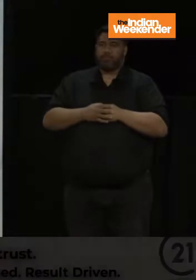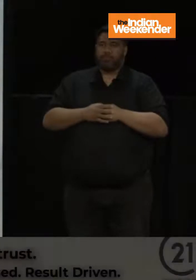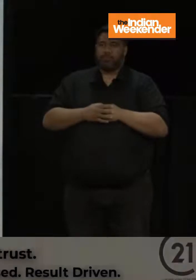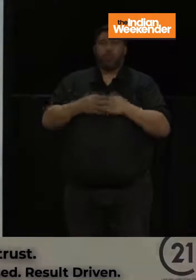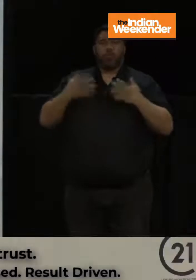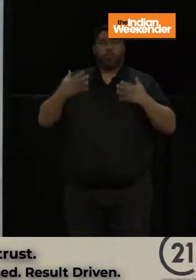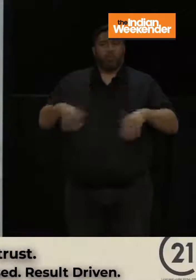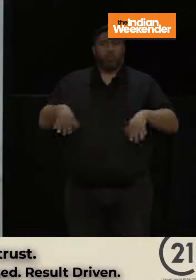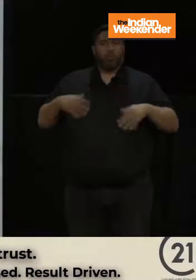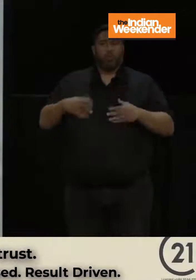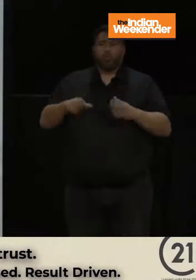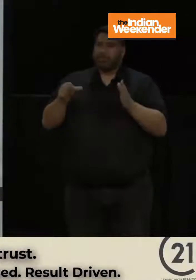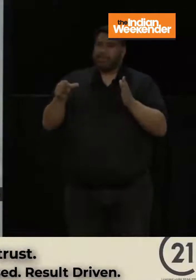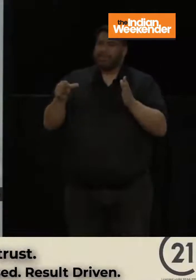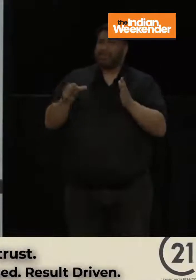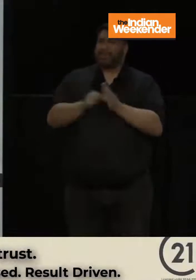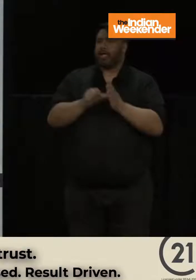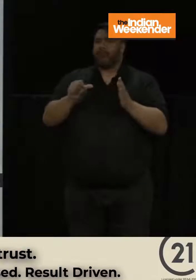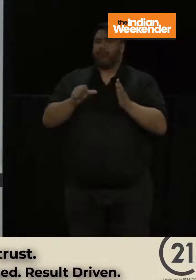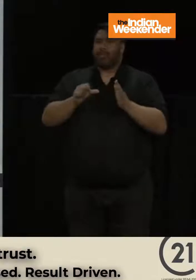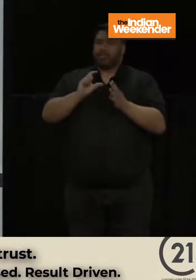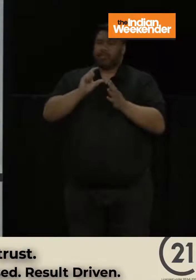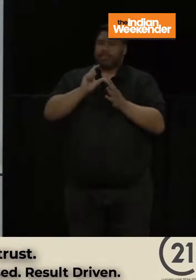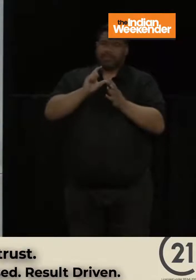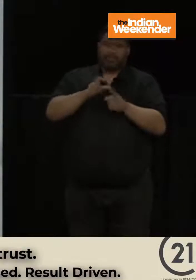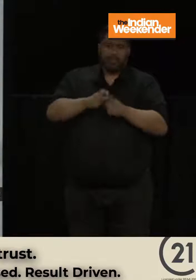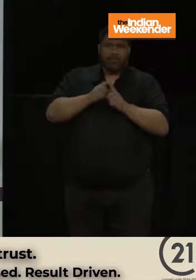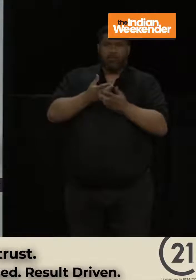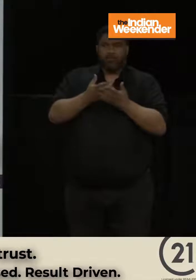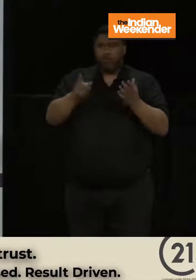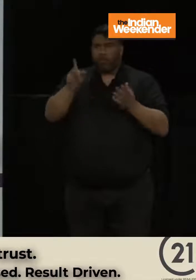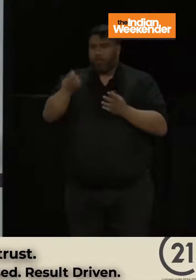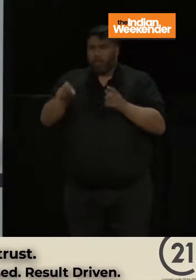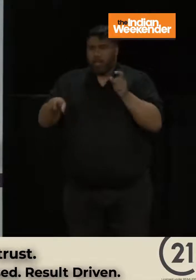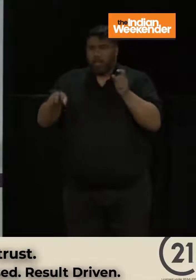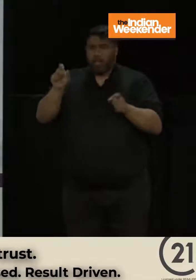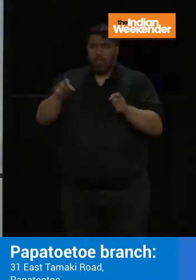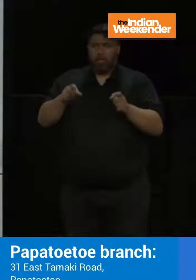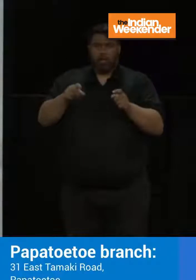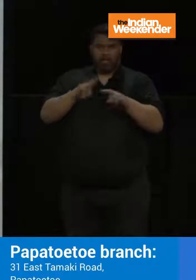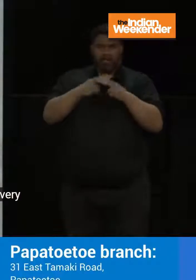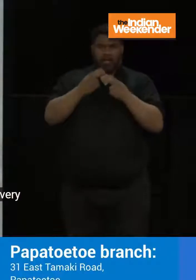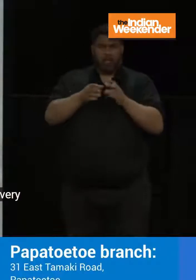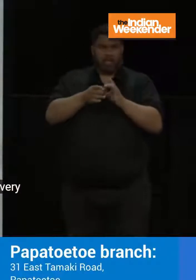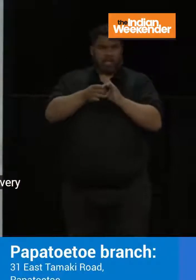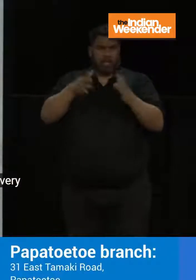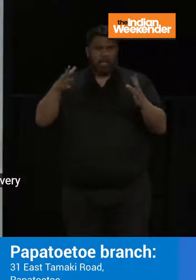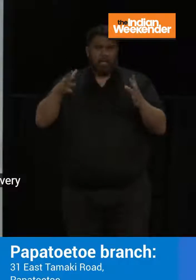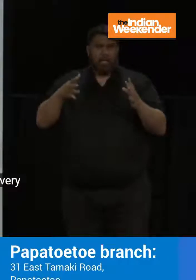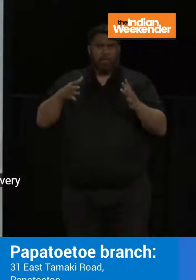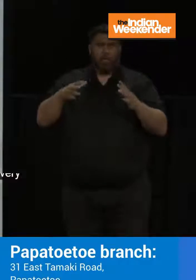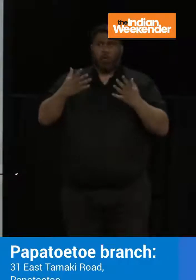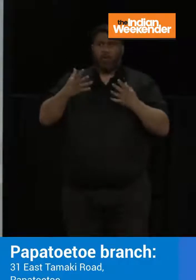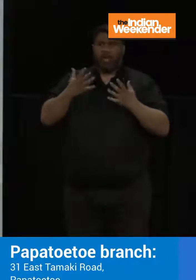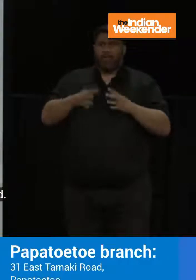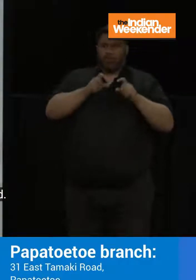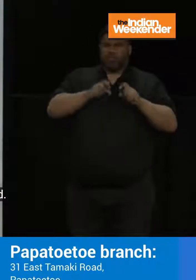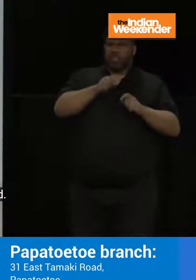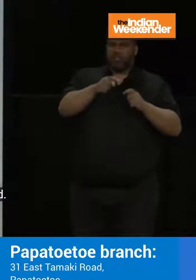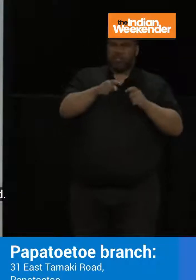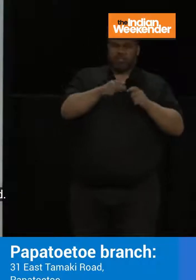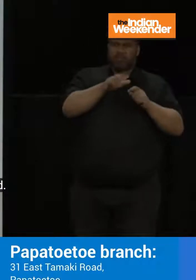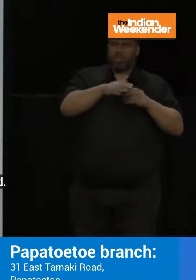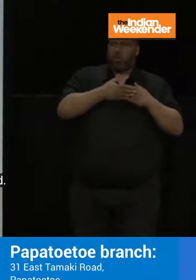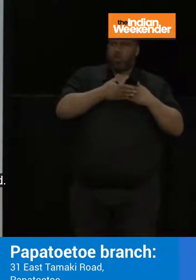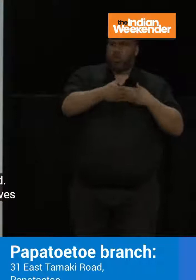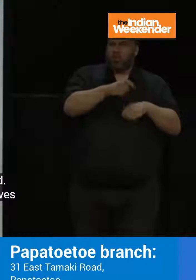very tough. Families have been separated. People have found themselves having to shelter in places they did not expect to stay for prolonged